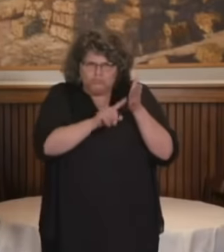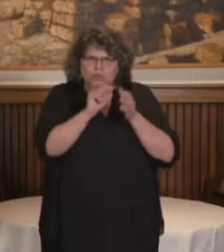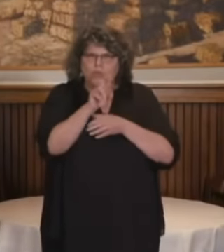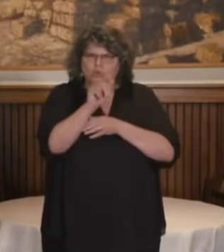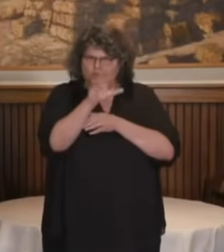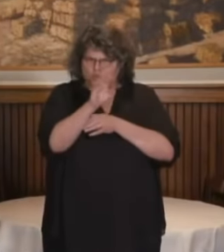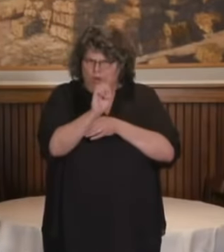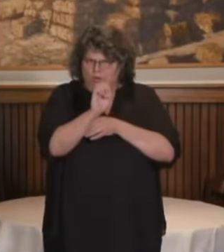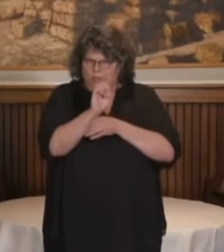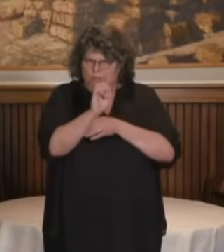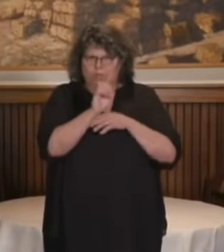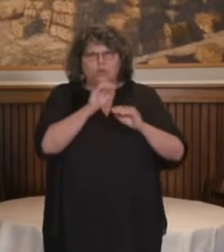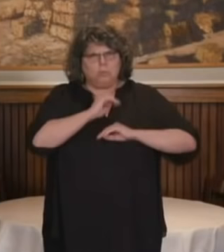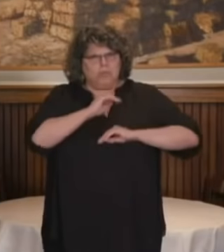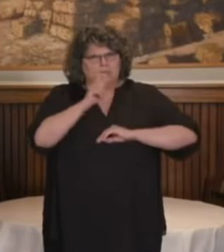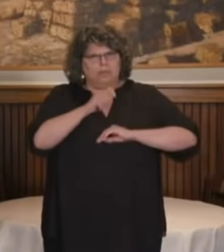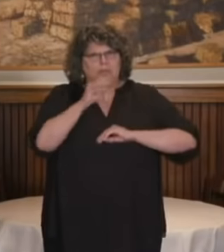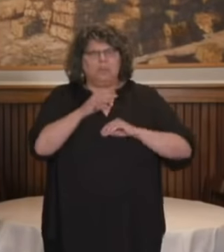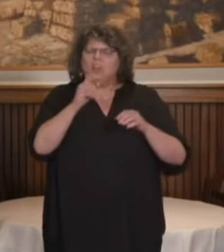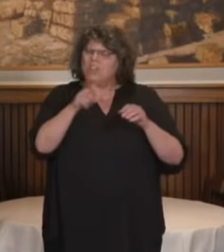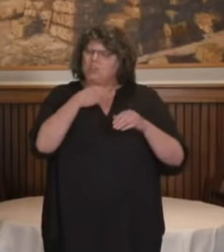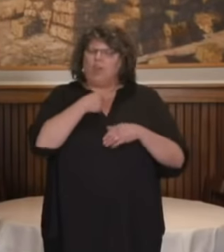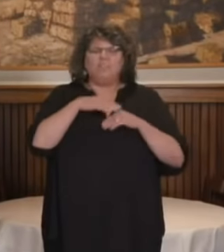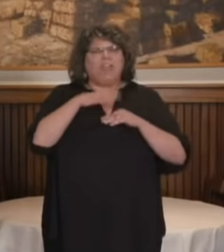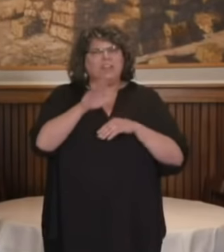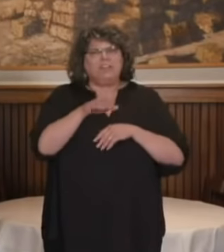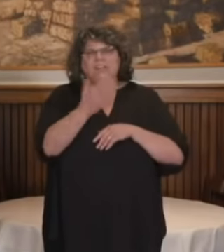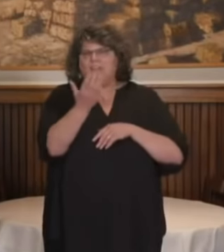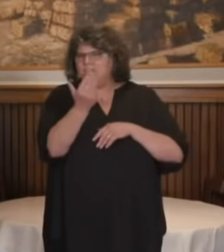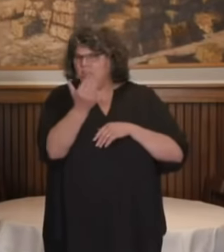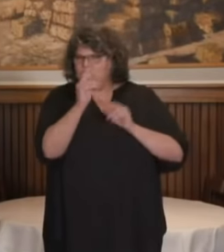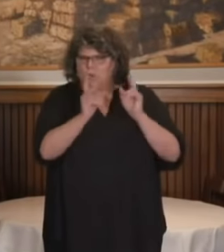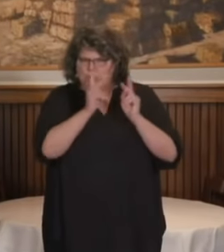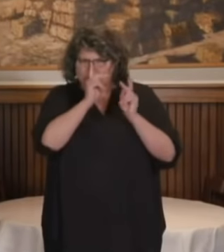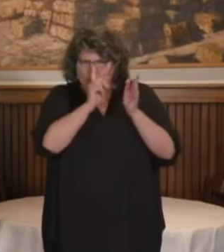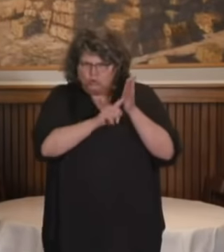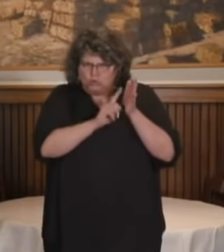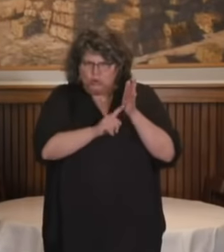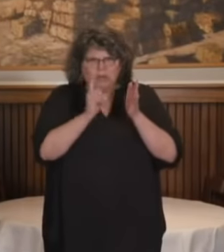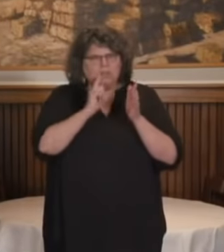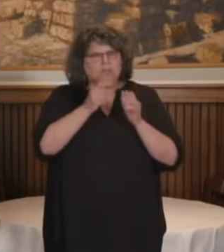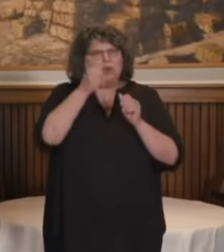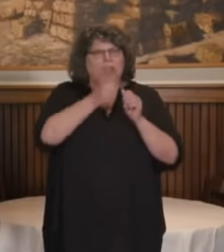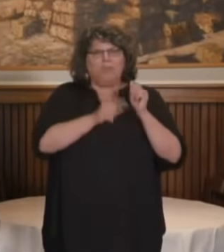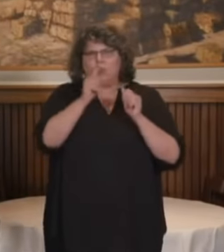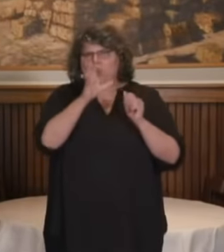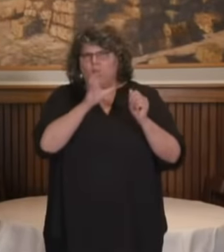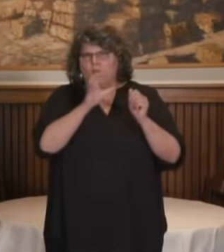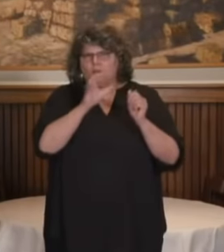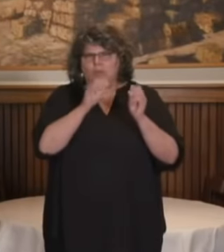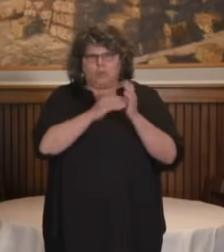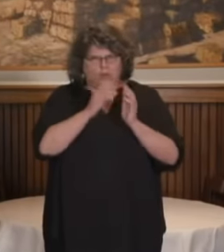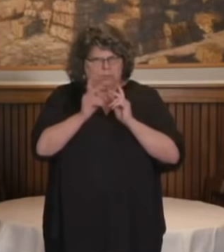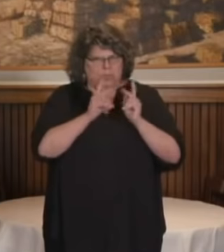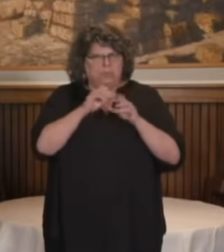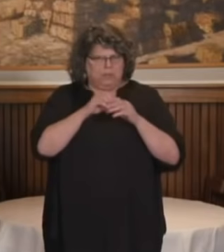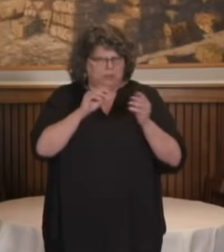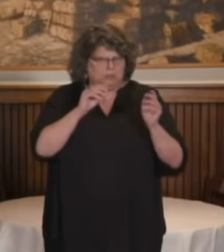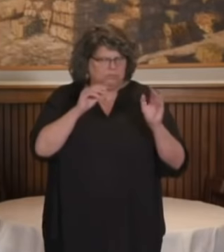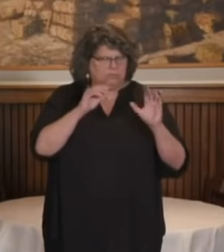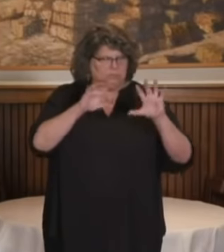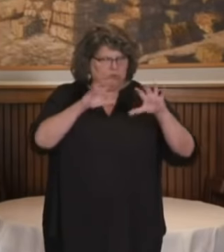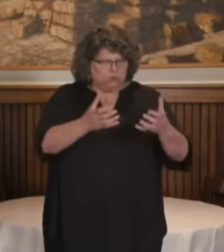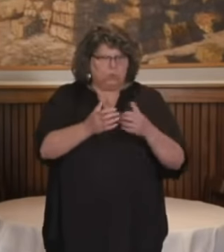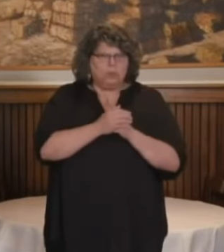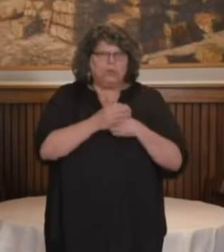least needs of 15 tracers per 100,000 population. Continue to make sure